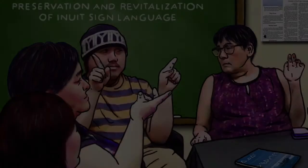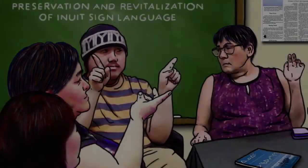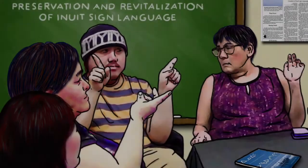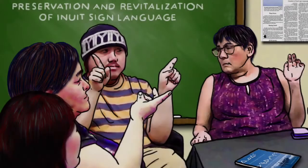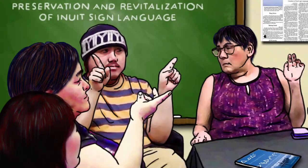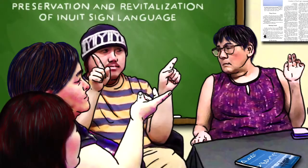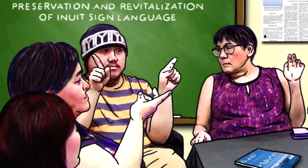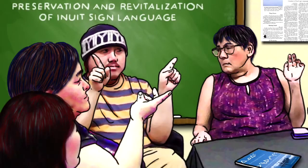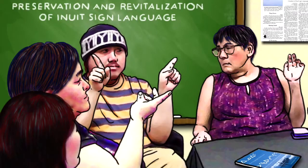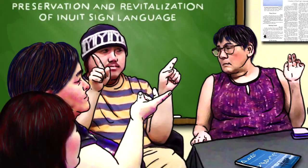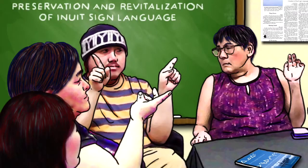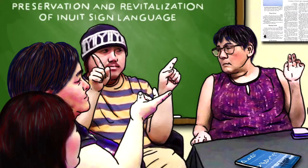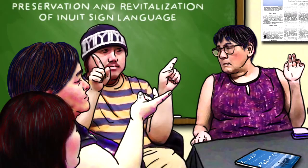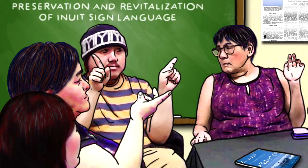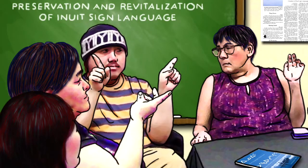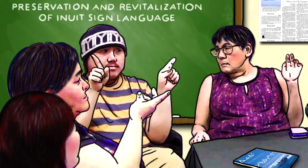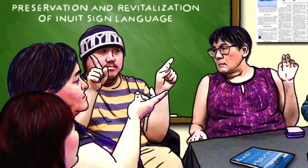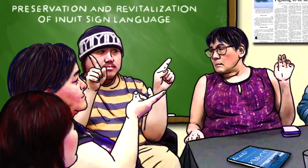consensus.